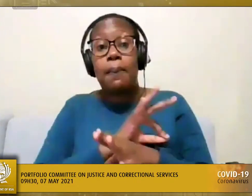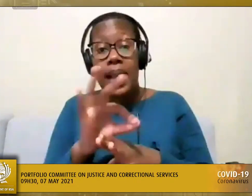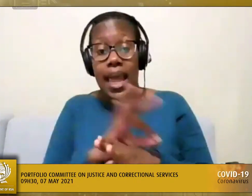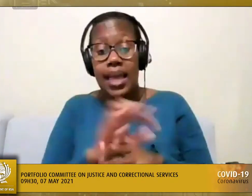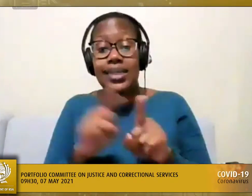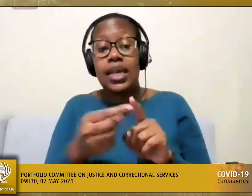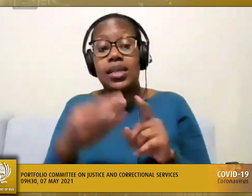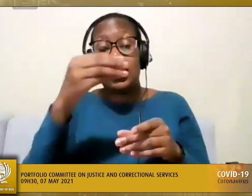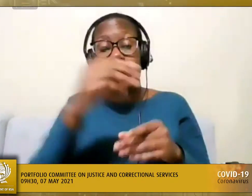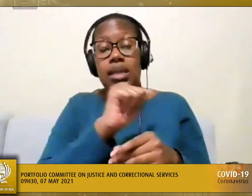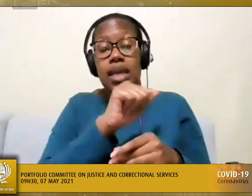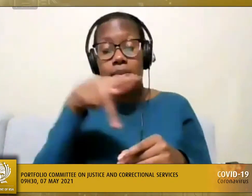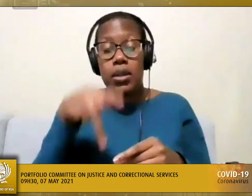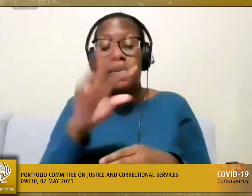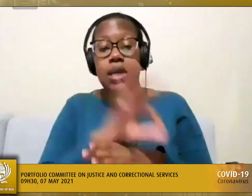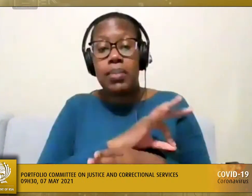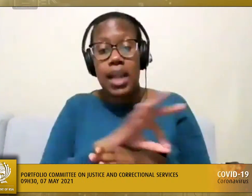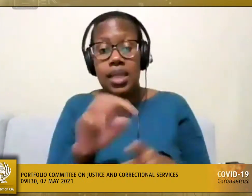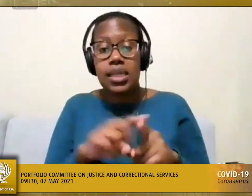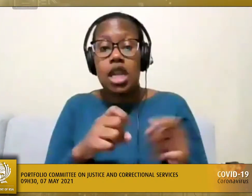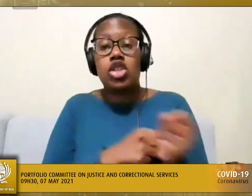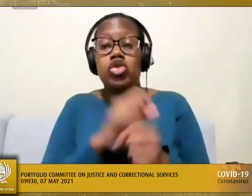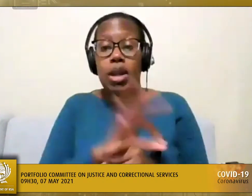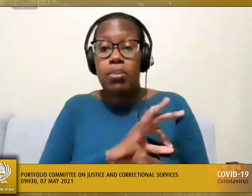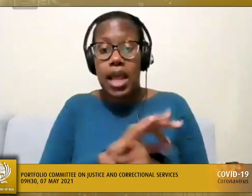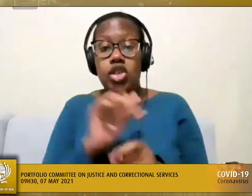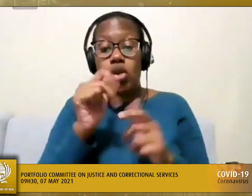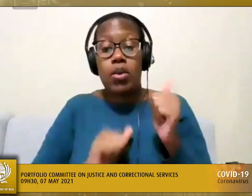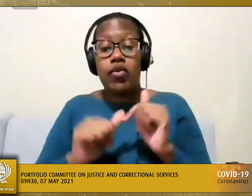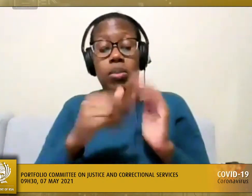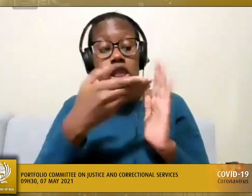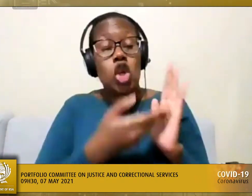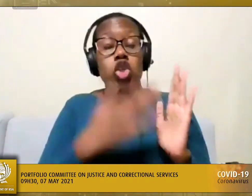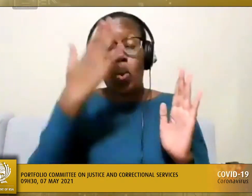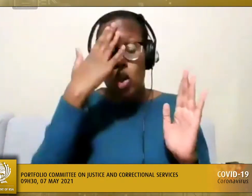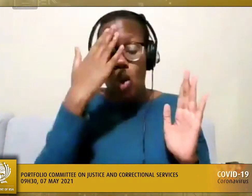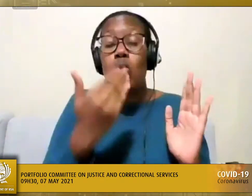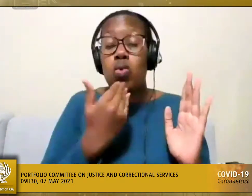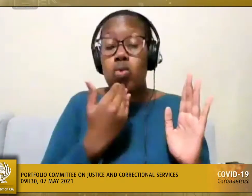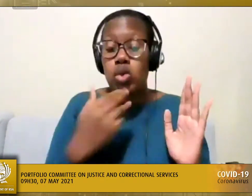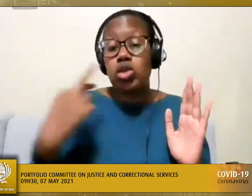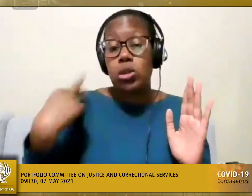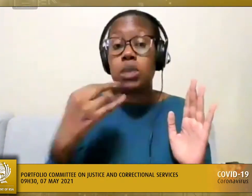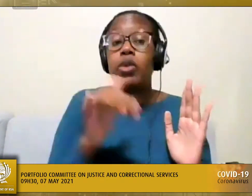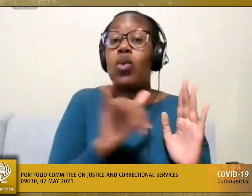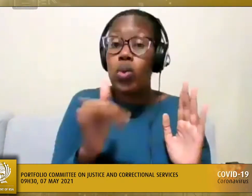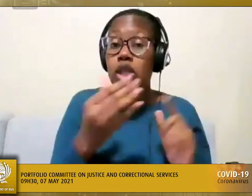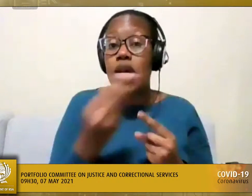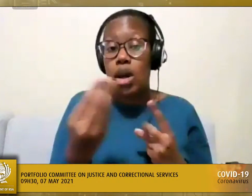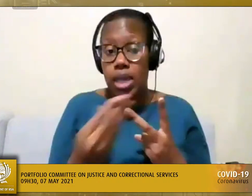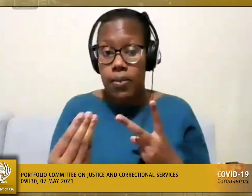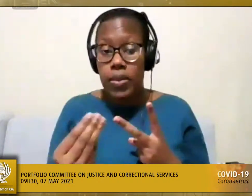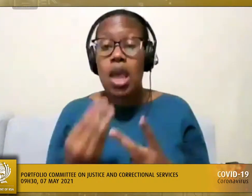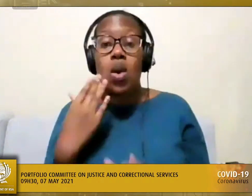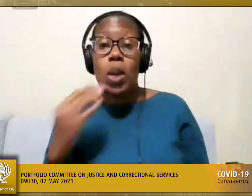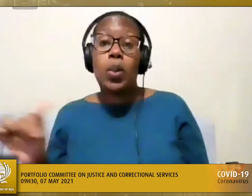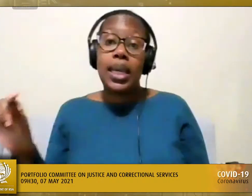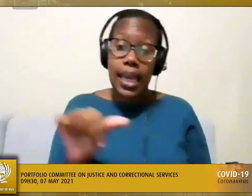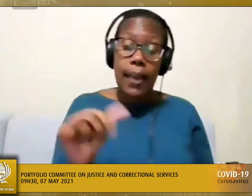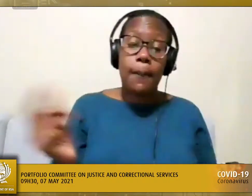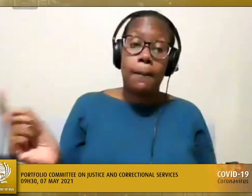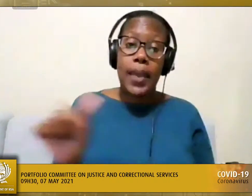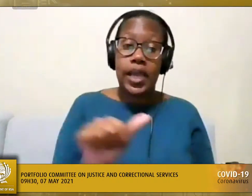the app and in the strut plan so we'll know who is responsible for each outcome and even when we come before this commit each